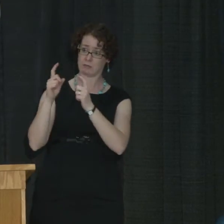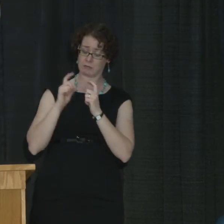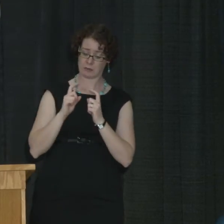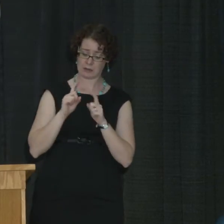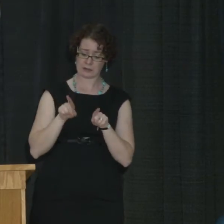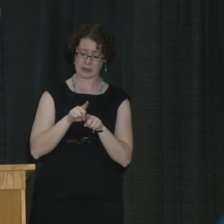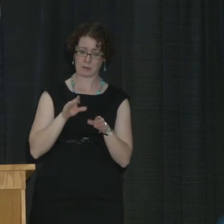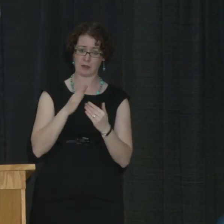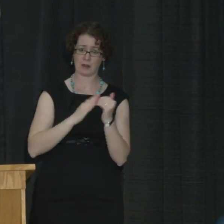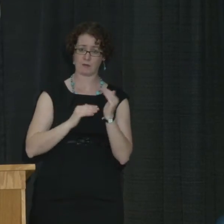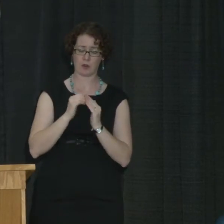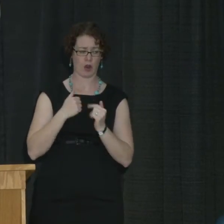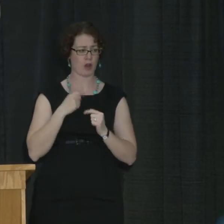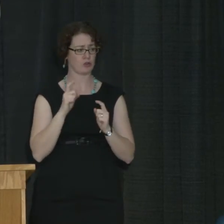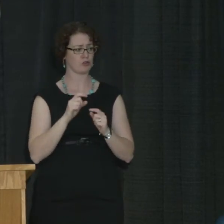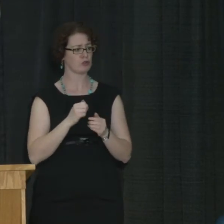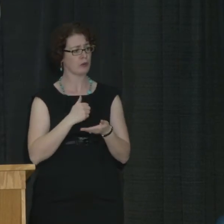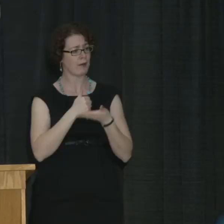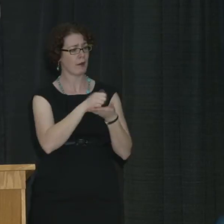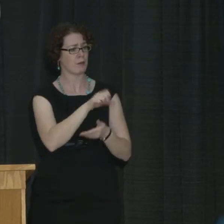the same comfort to others.